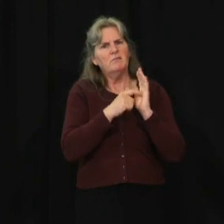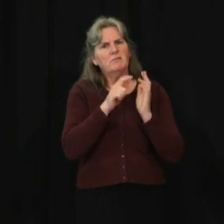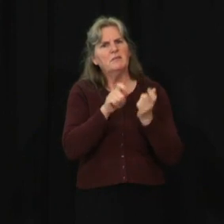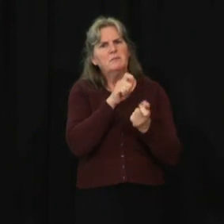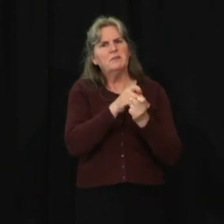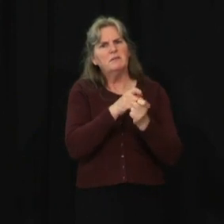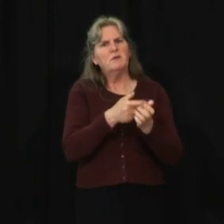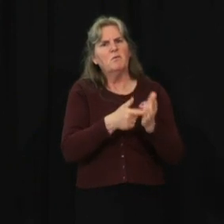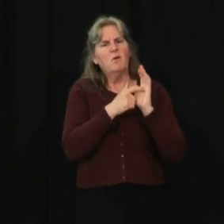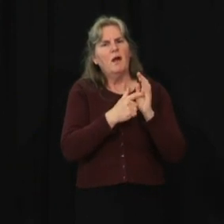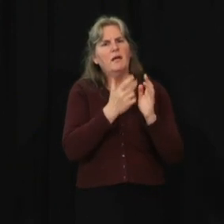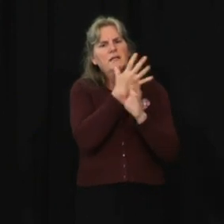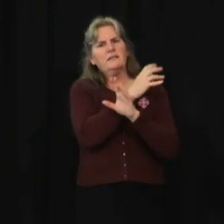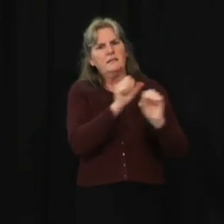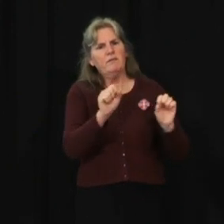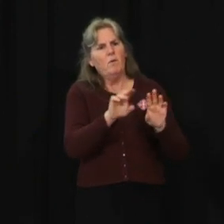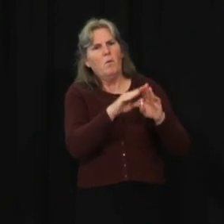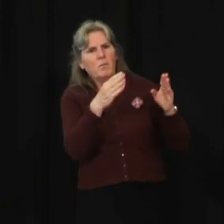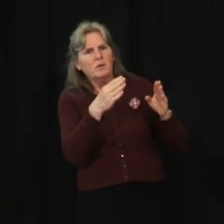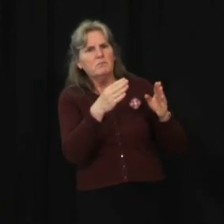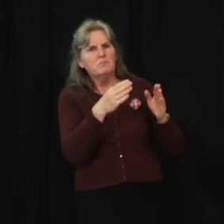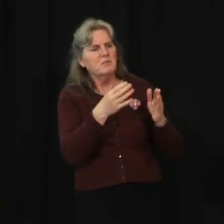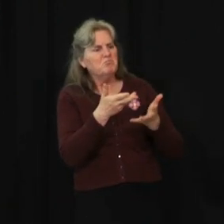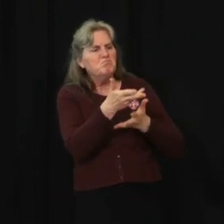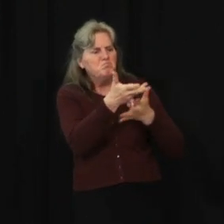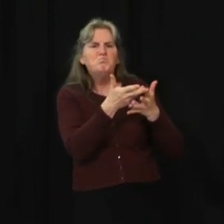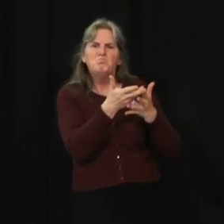do that safely.